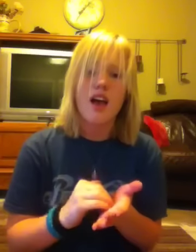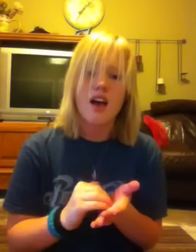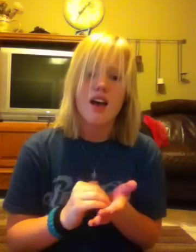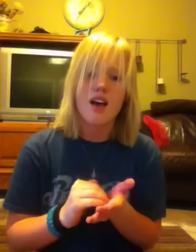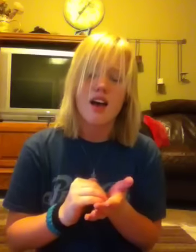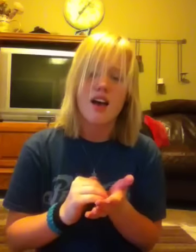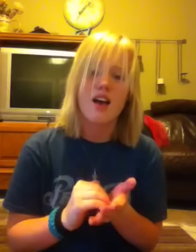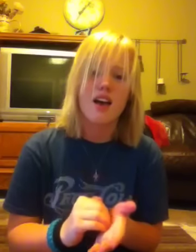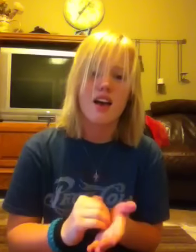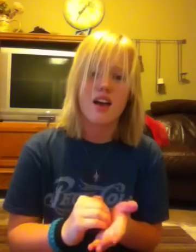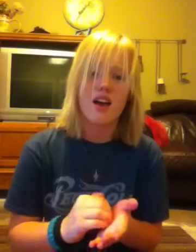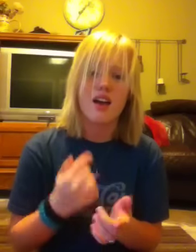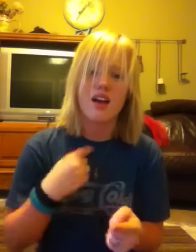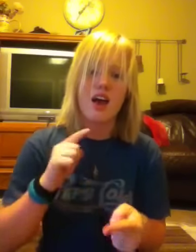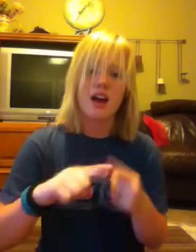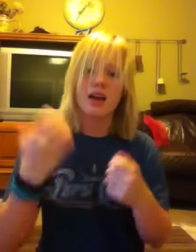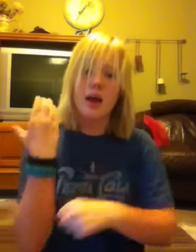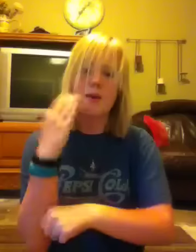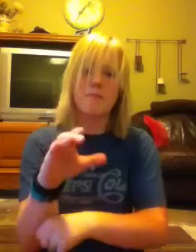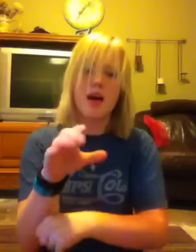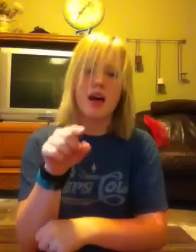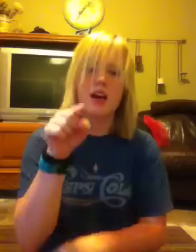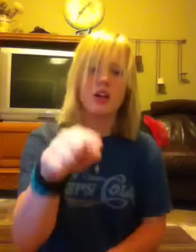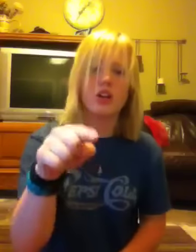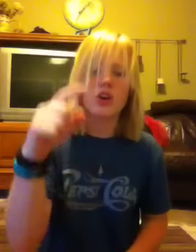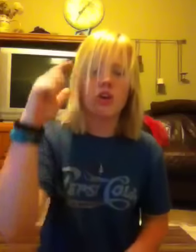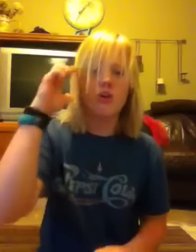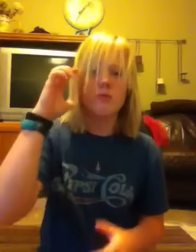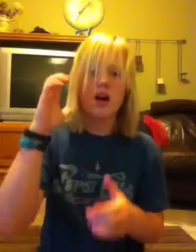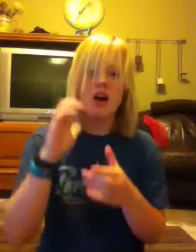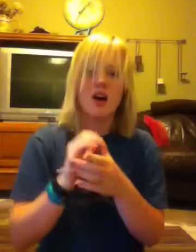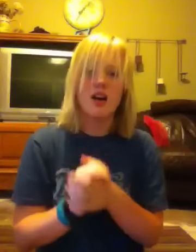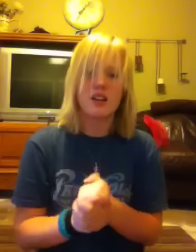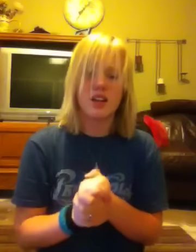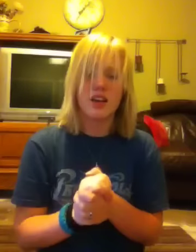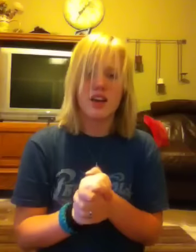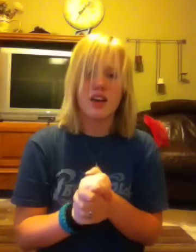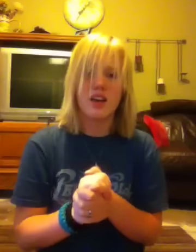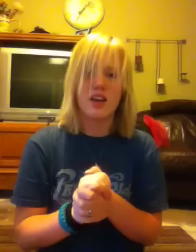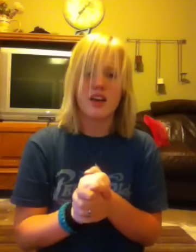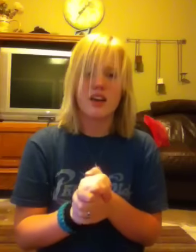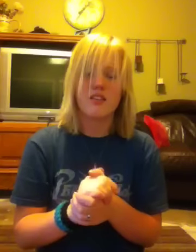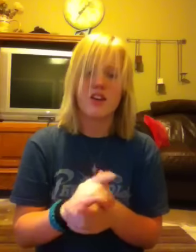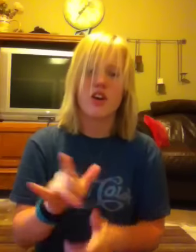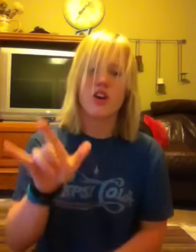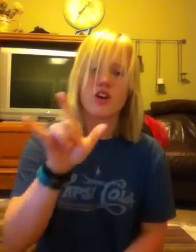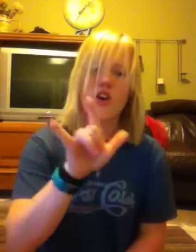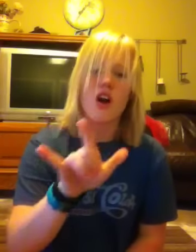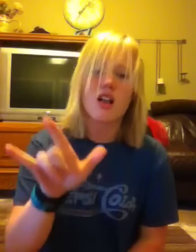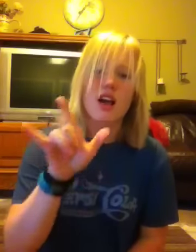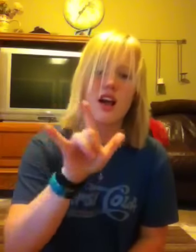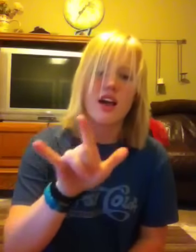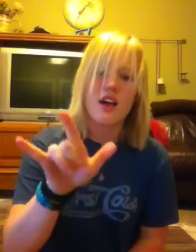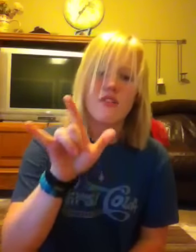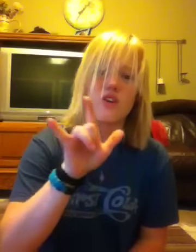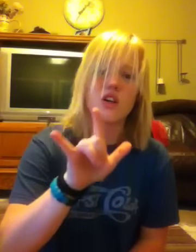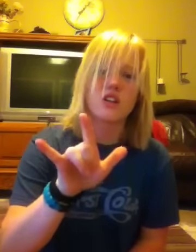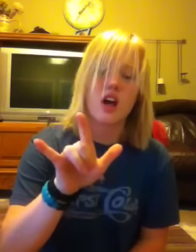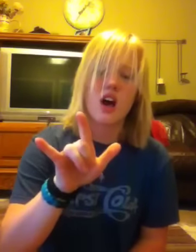I can't make you believe No, I am alone,